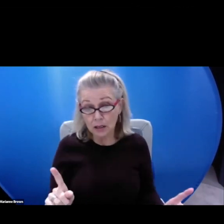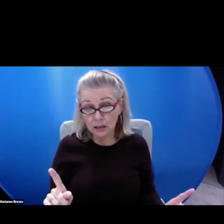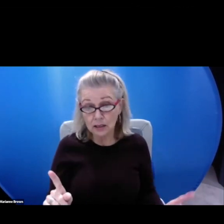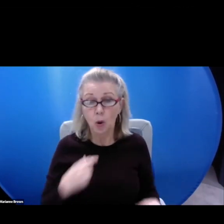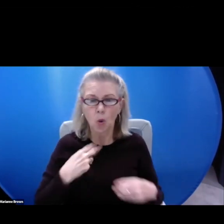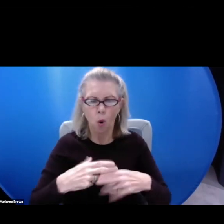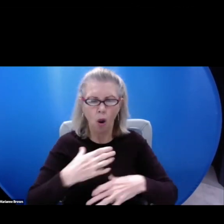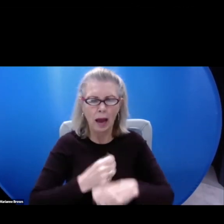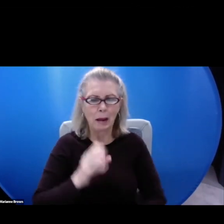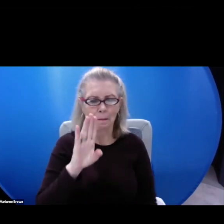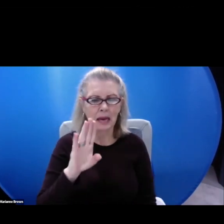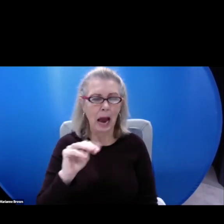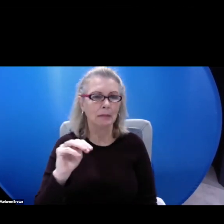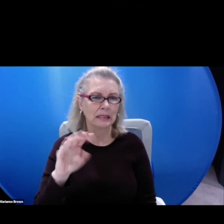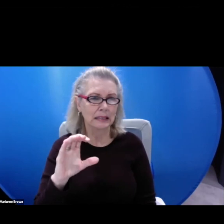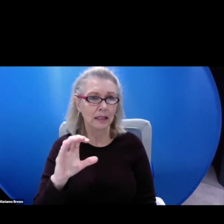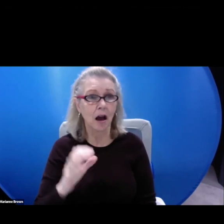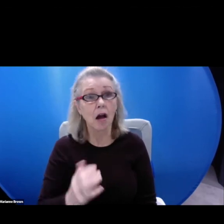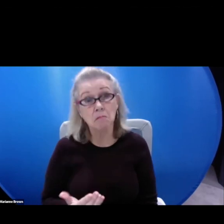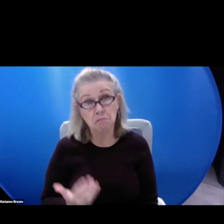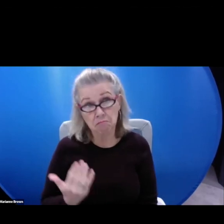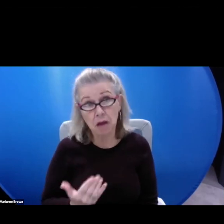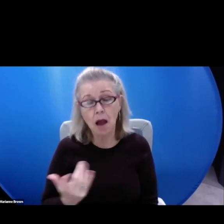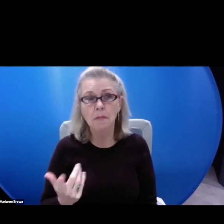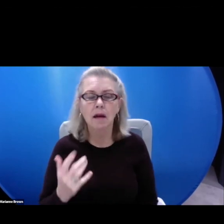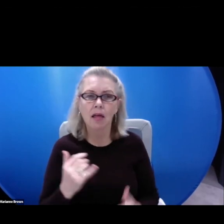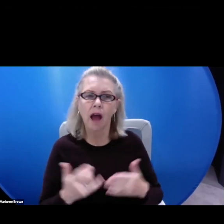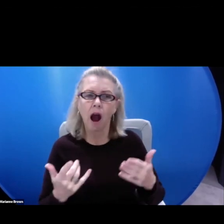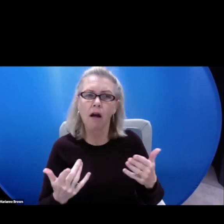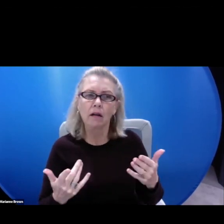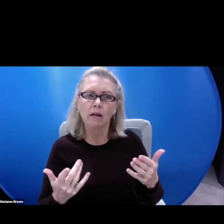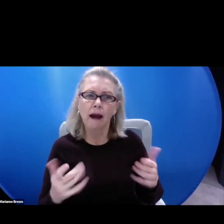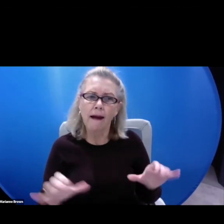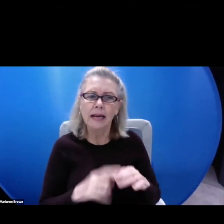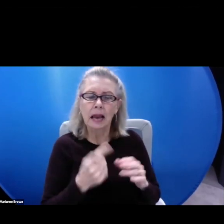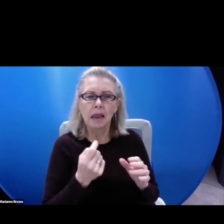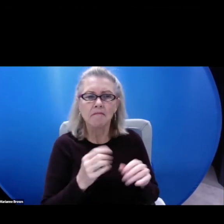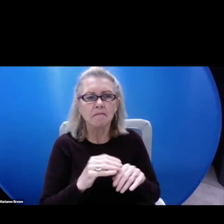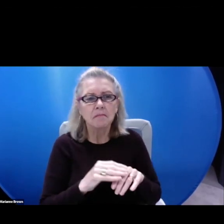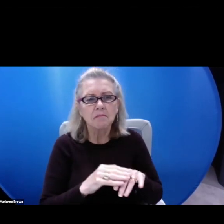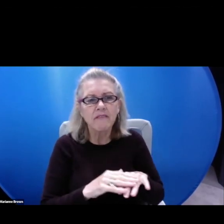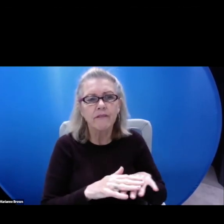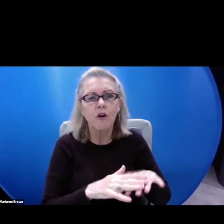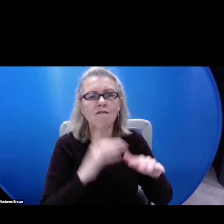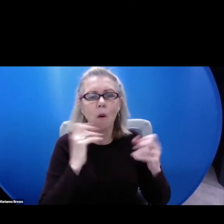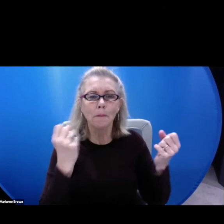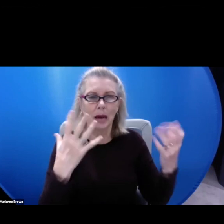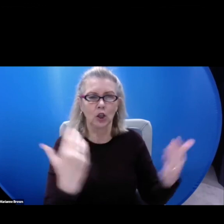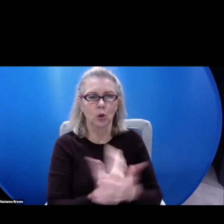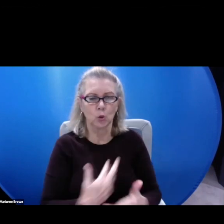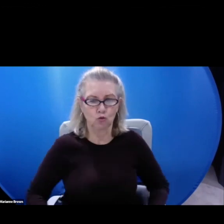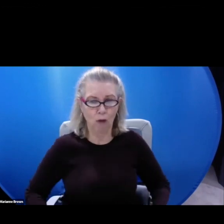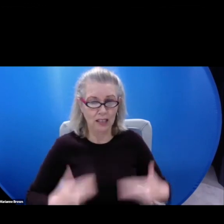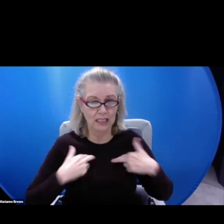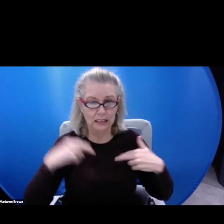as a projection surface for many new residencies against which they